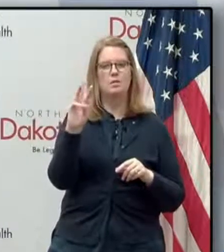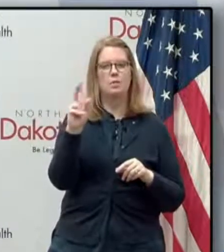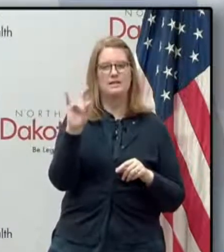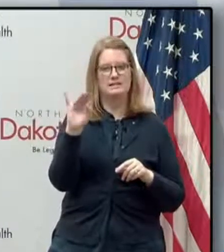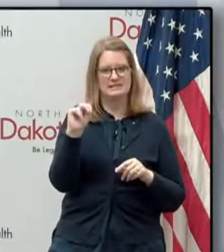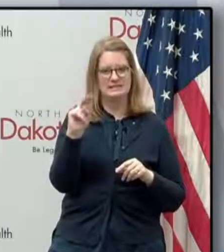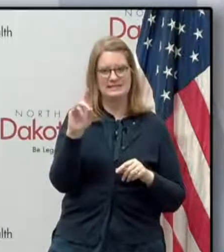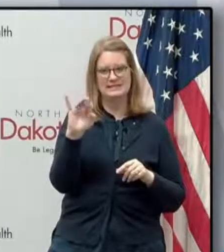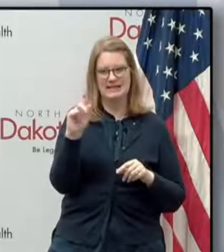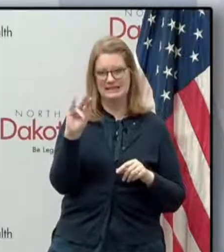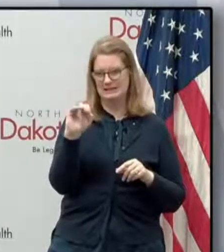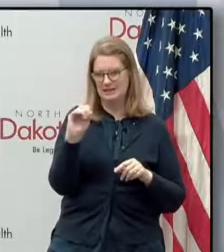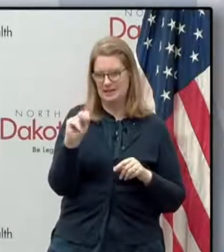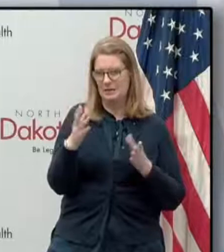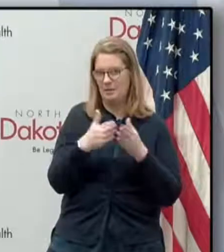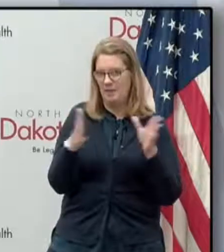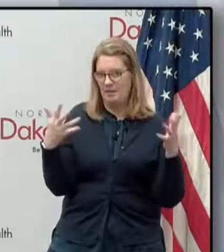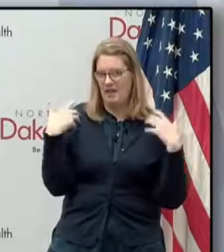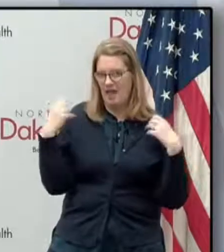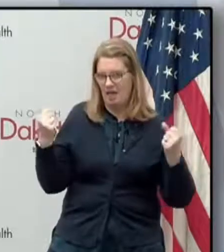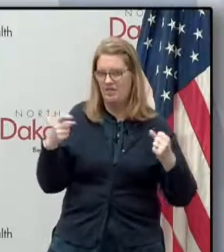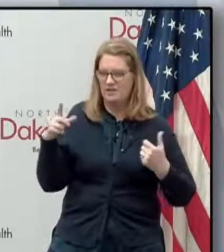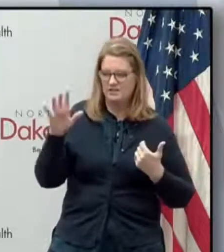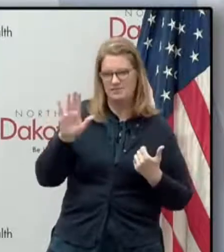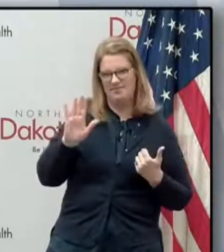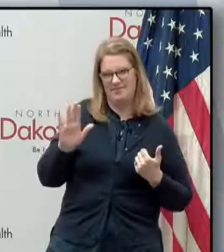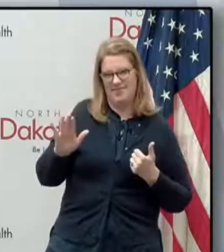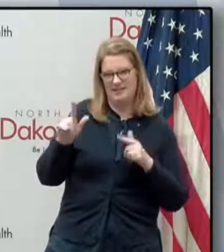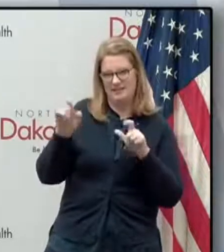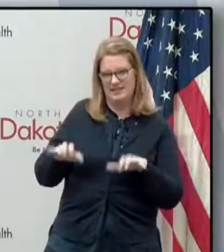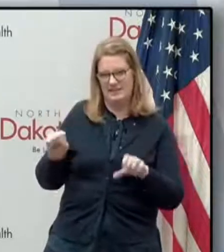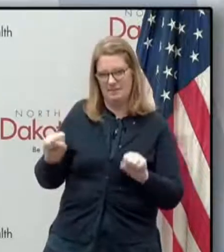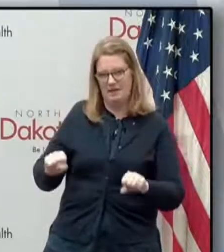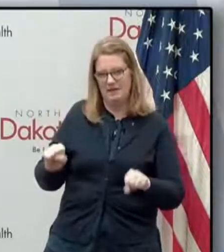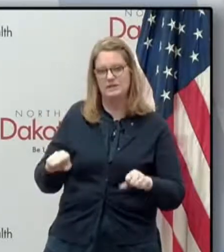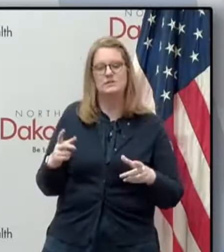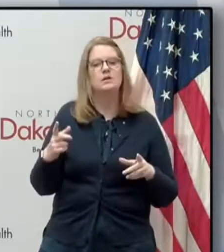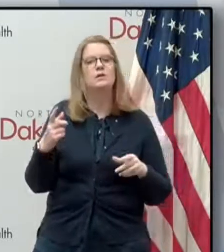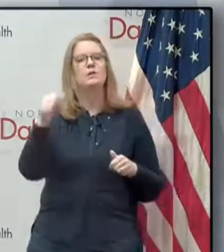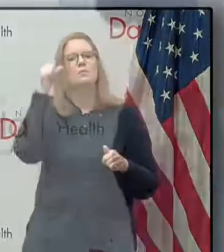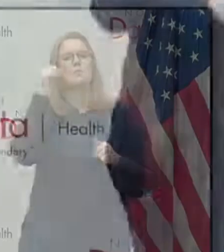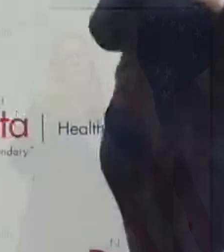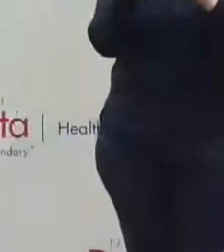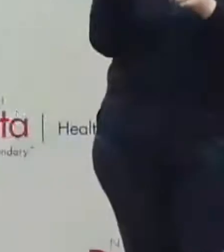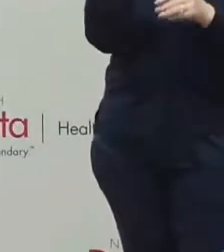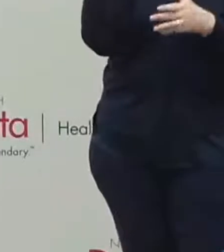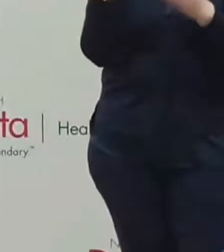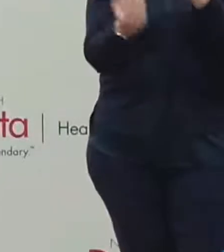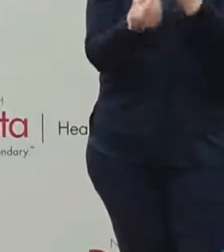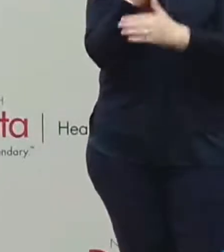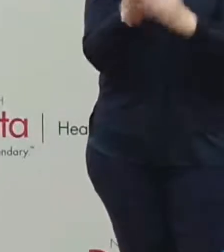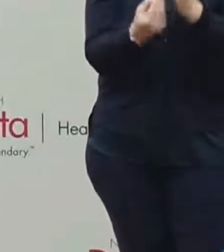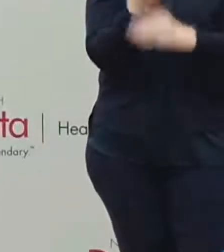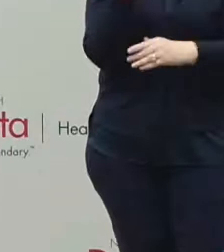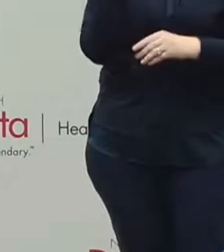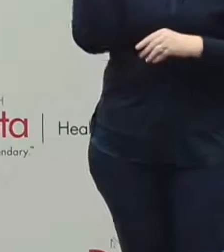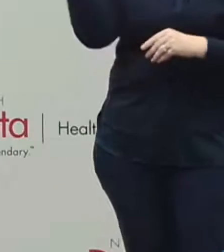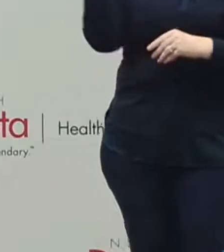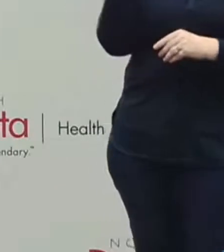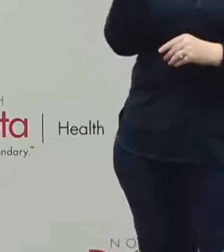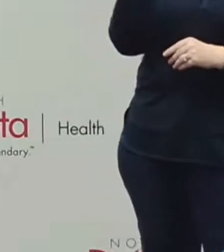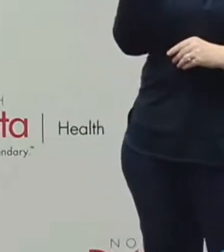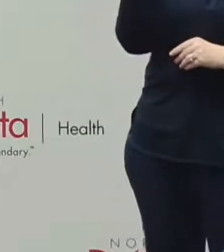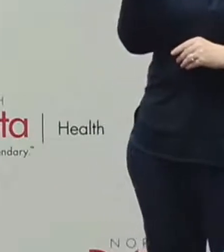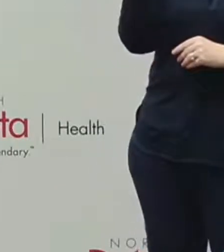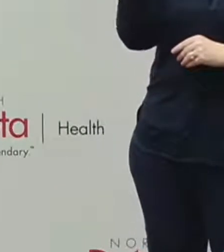as part of their testing capability. You might also recall that last spring, when Minnesota was getting hit